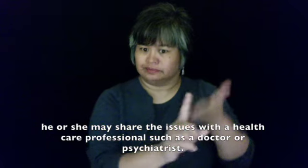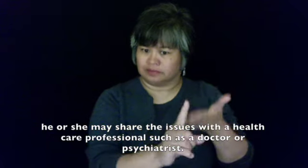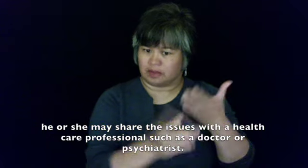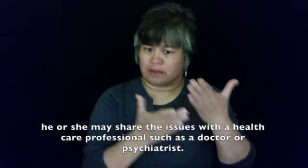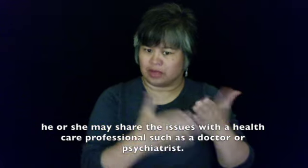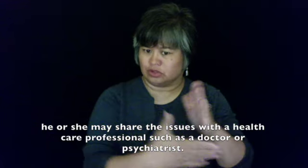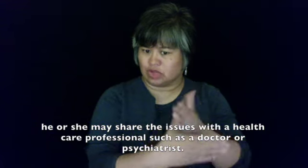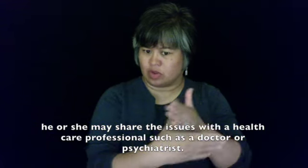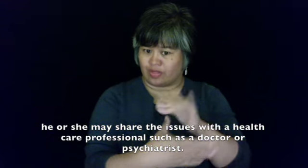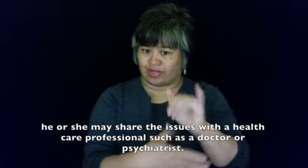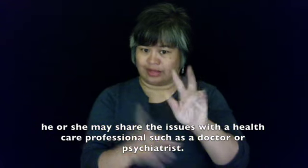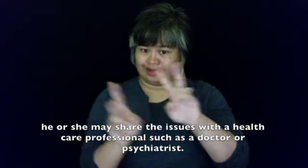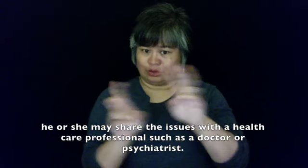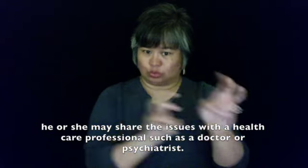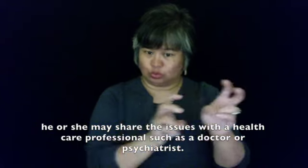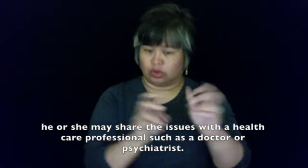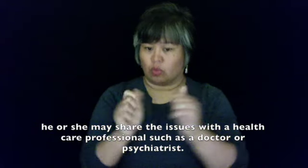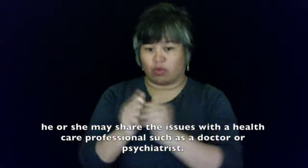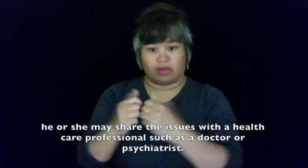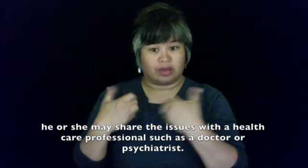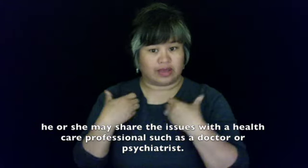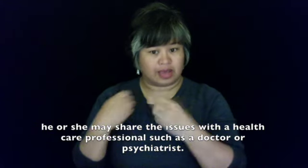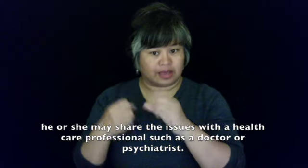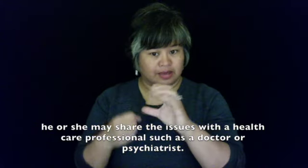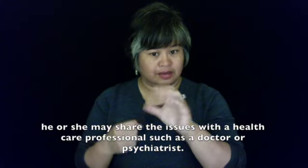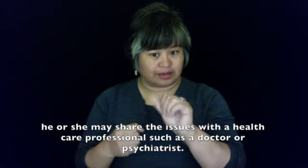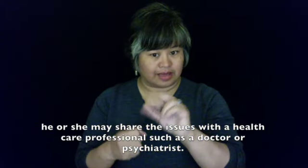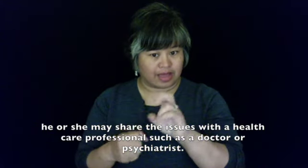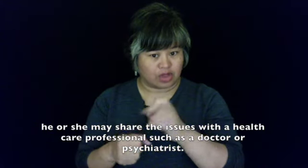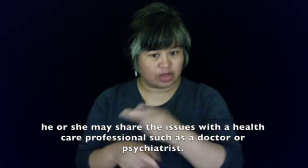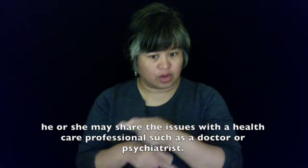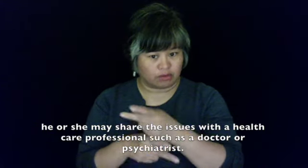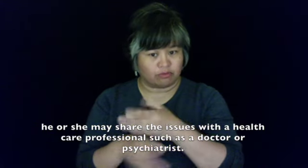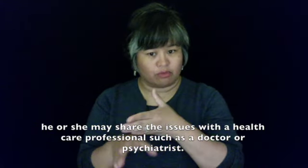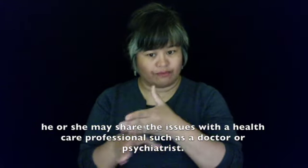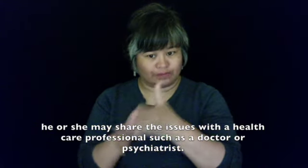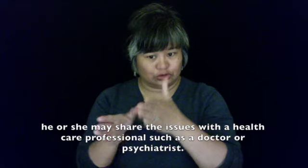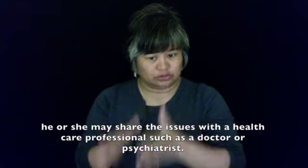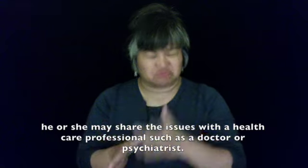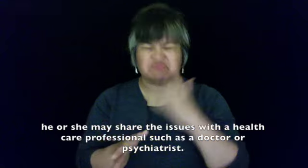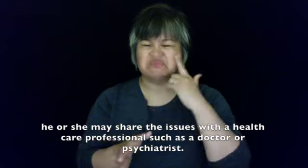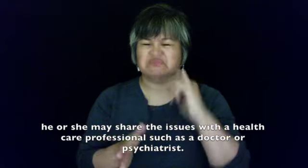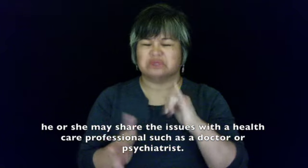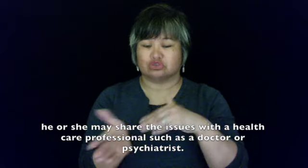He or she may experience the issues with a healthcare professional, such as a doctor or a psychiatrist.